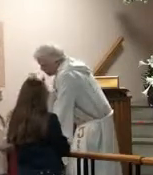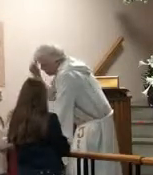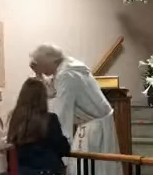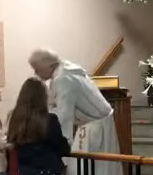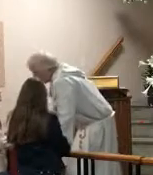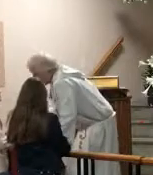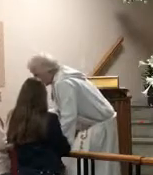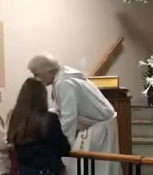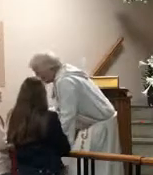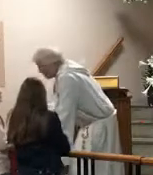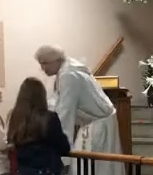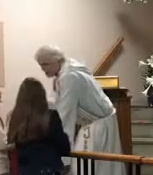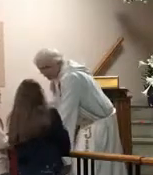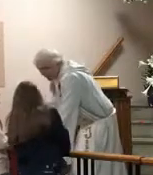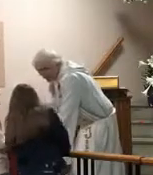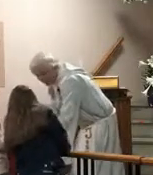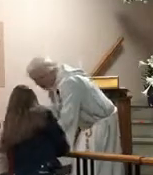No, that was in Florida.